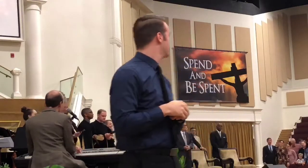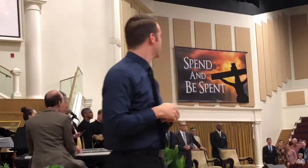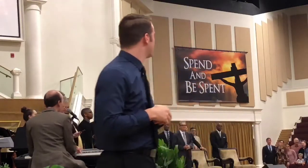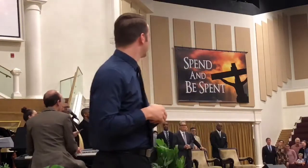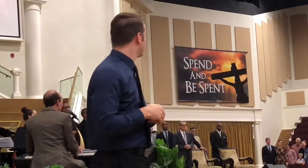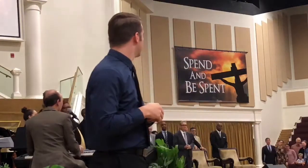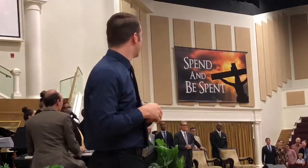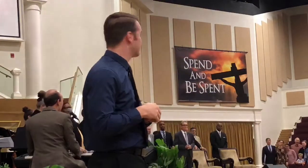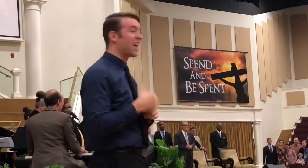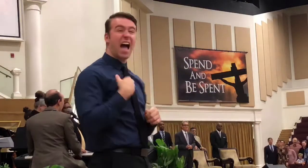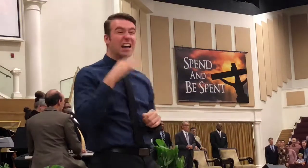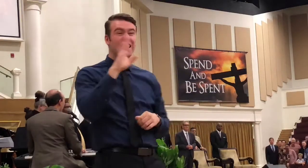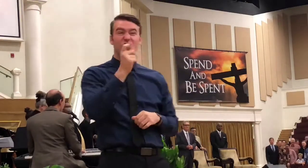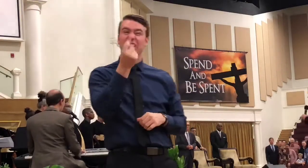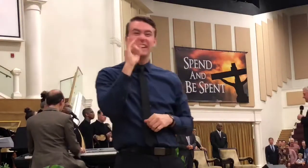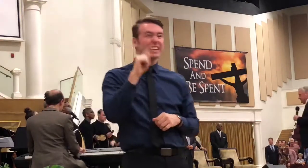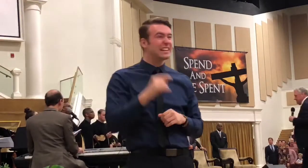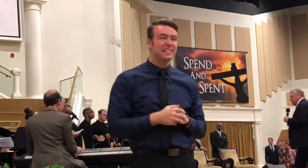it.